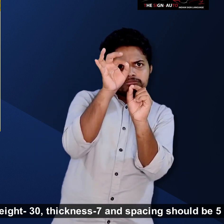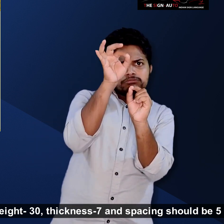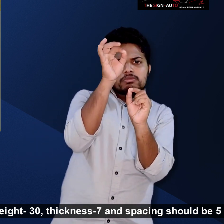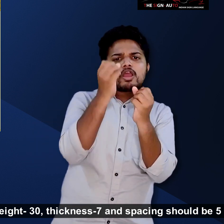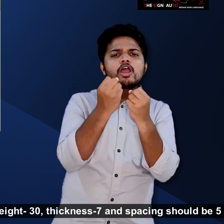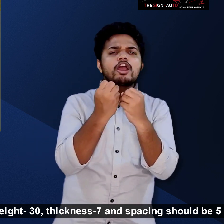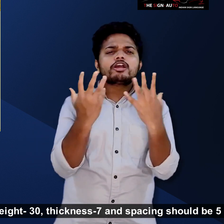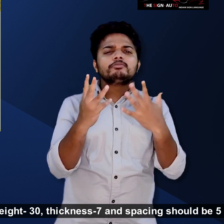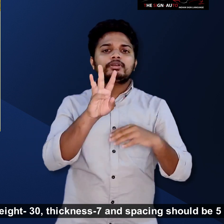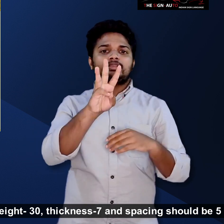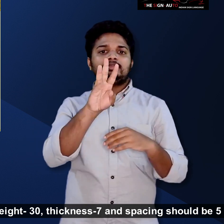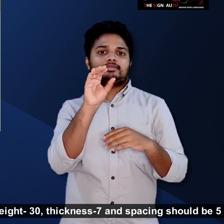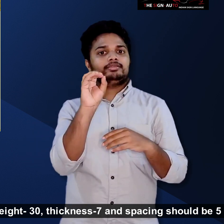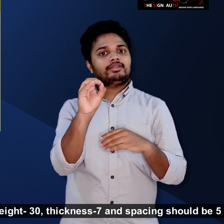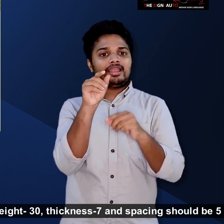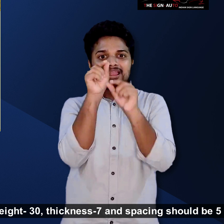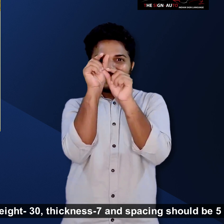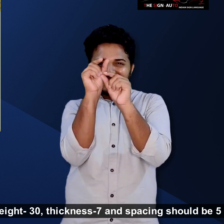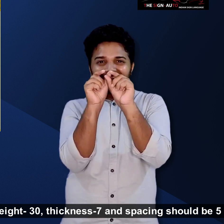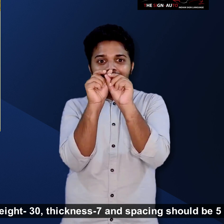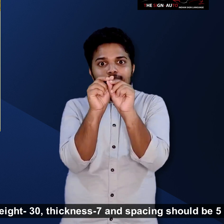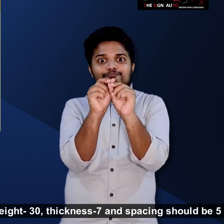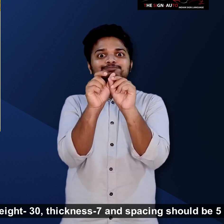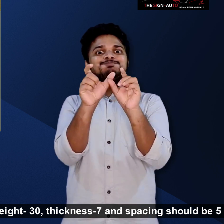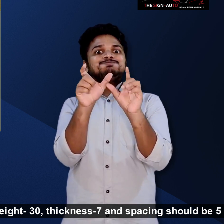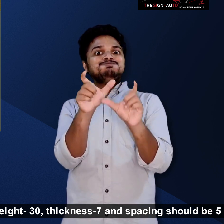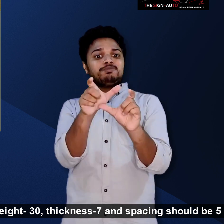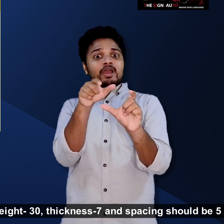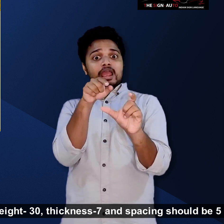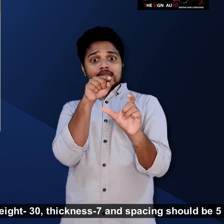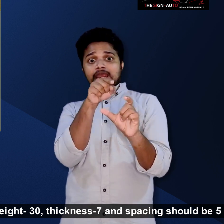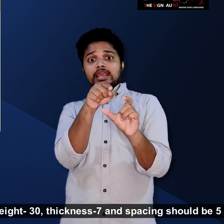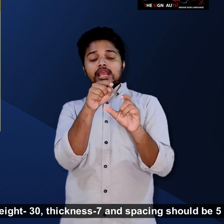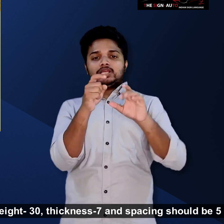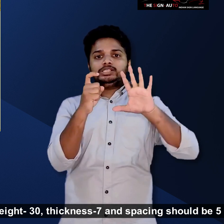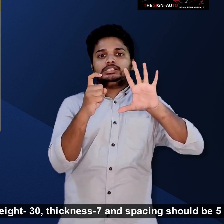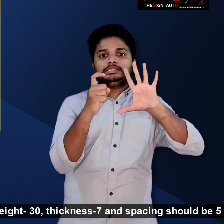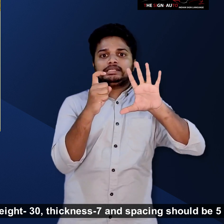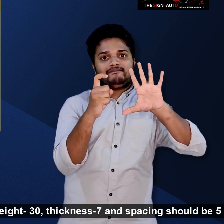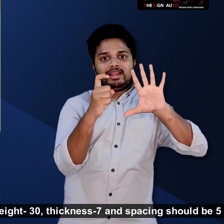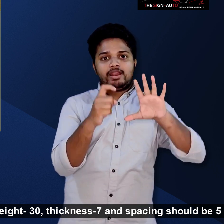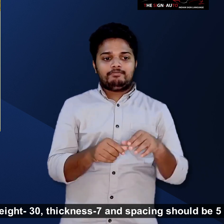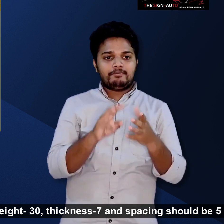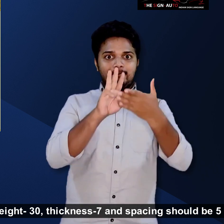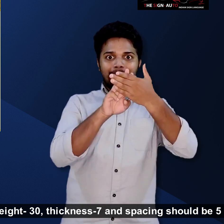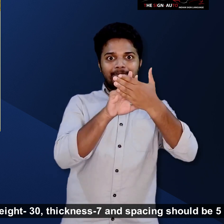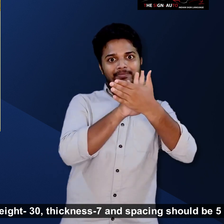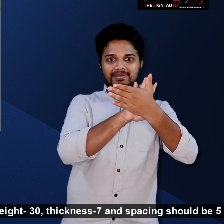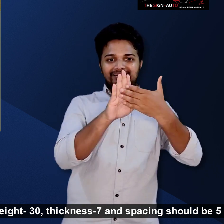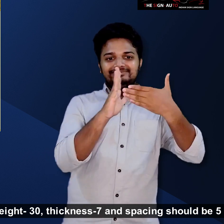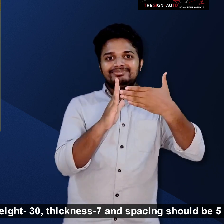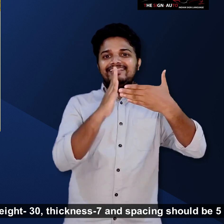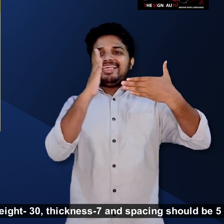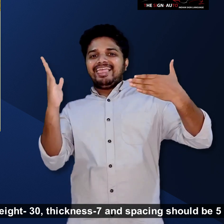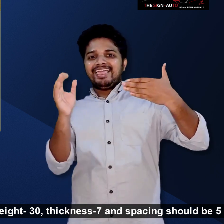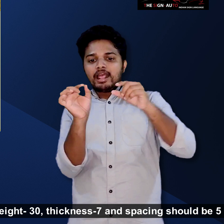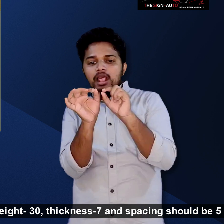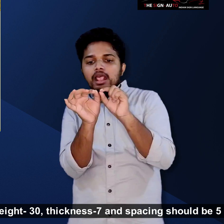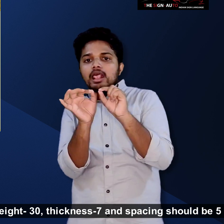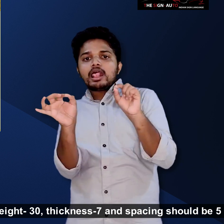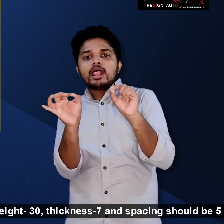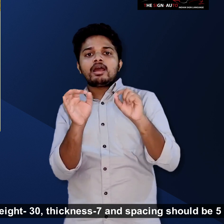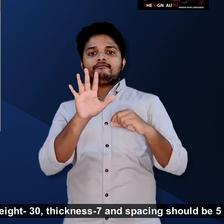any